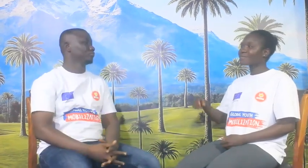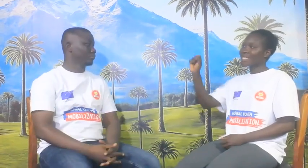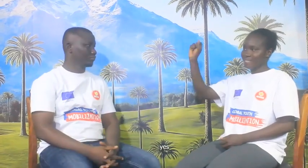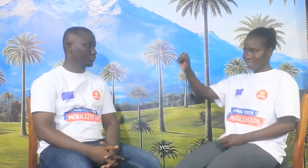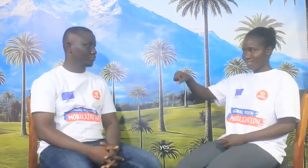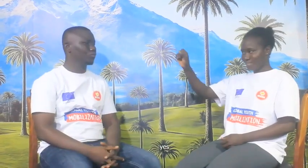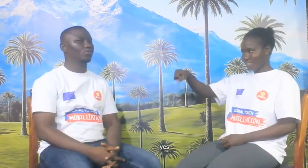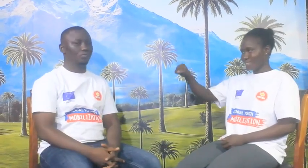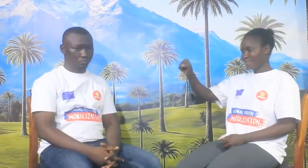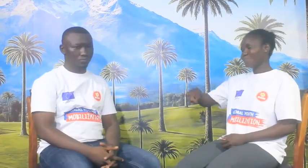"Yes."